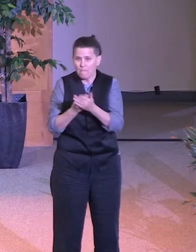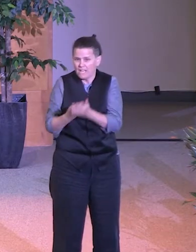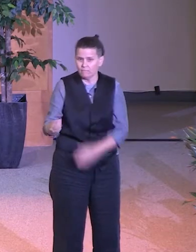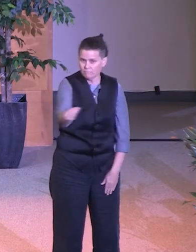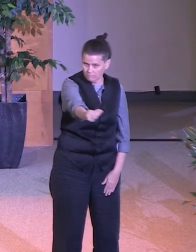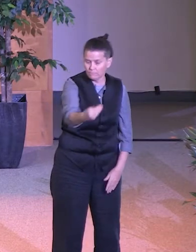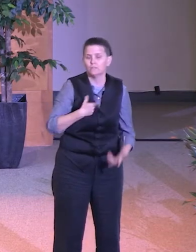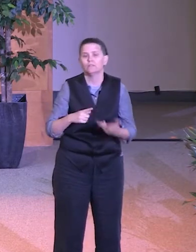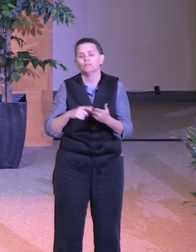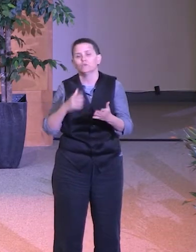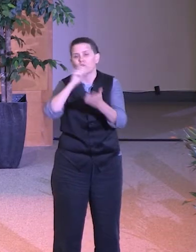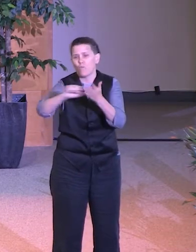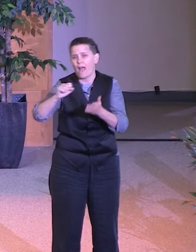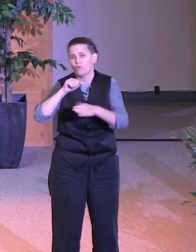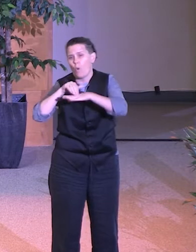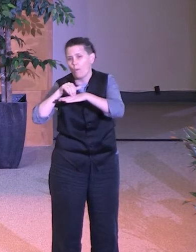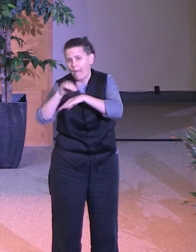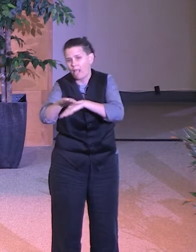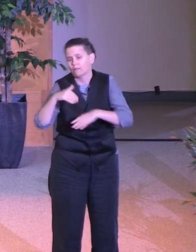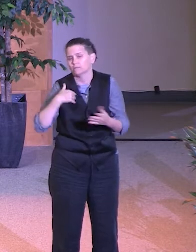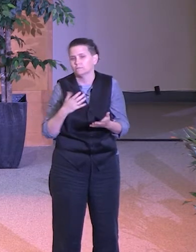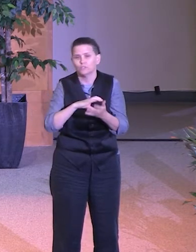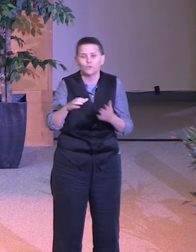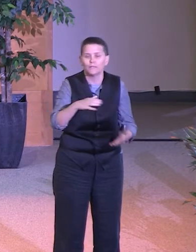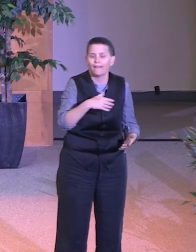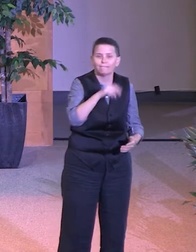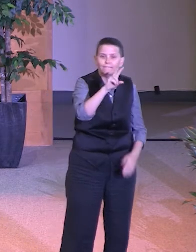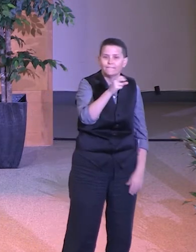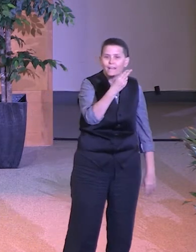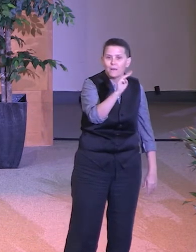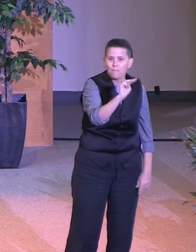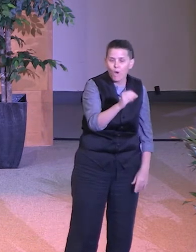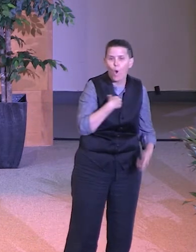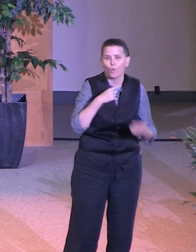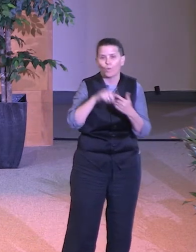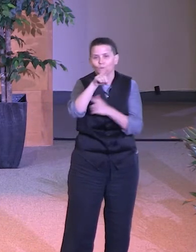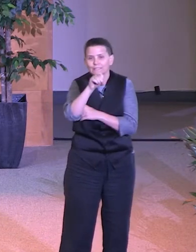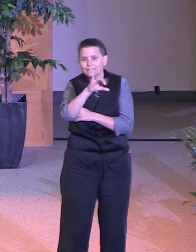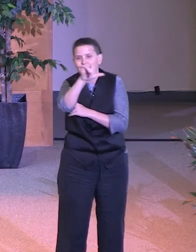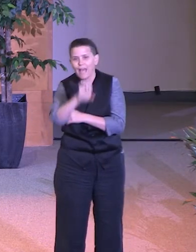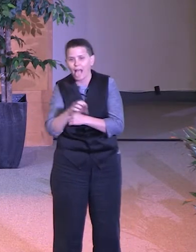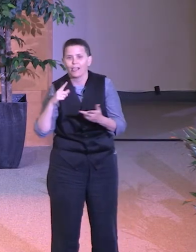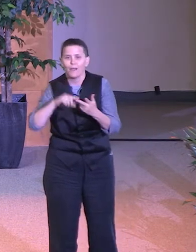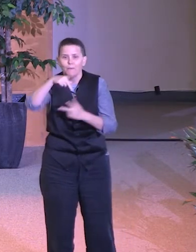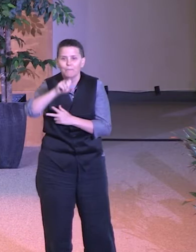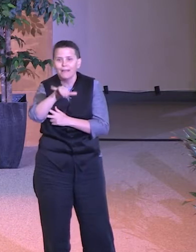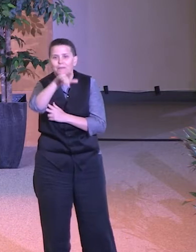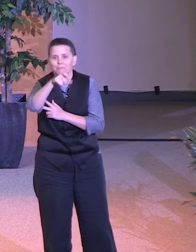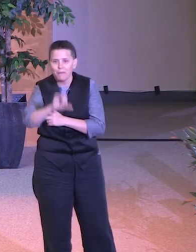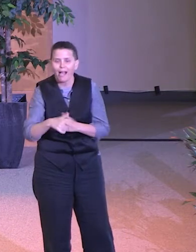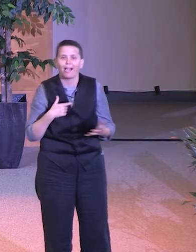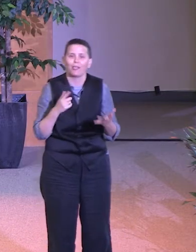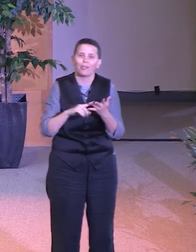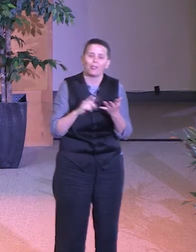check. You can mail a check. You can Venmo, Zelle, PayPal, Cash App,